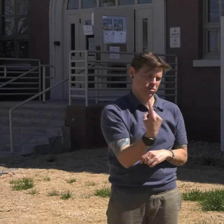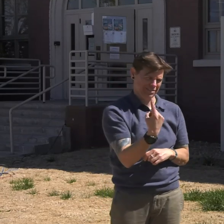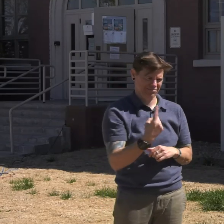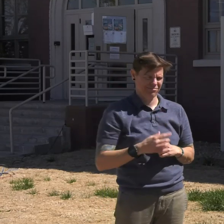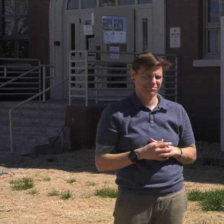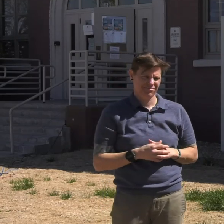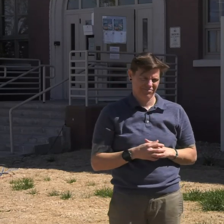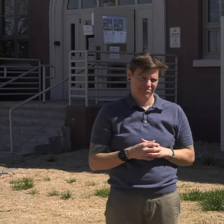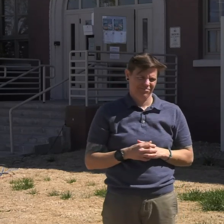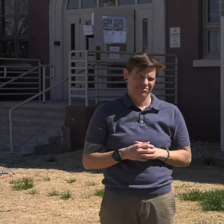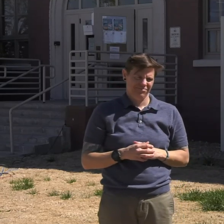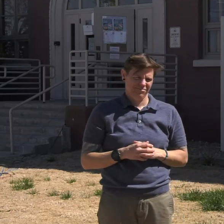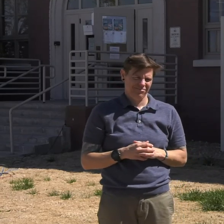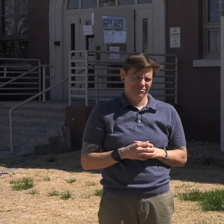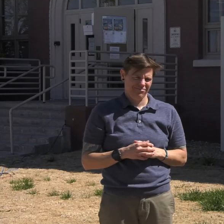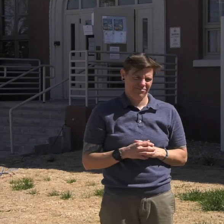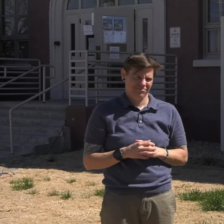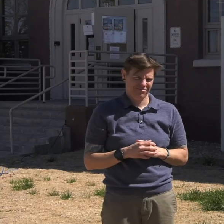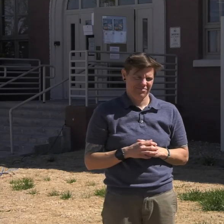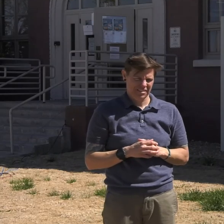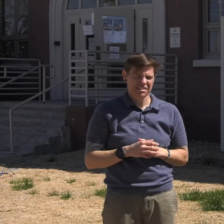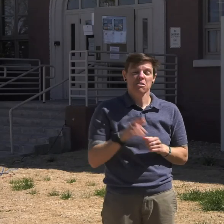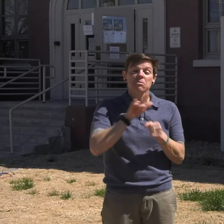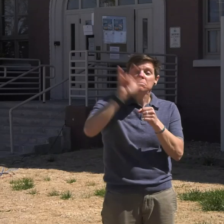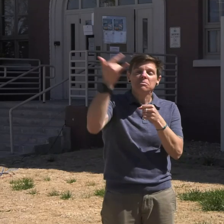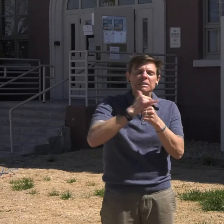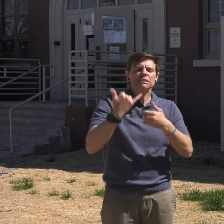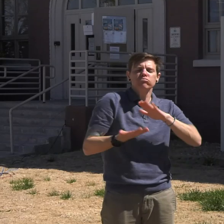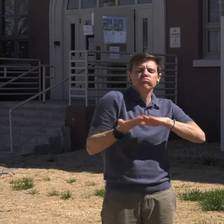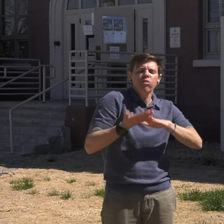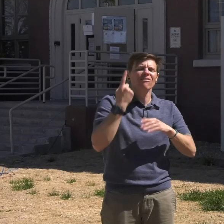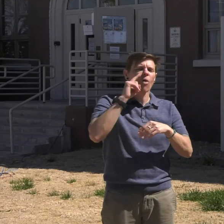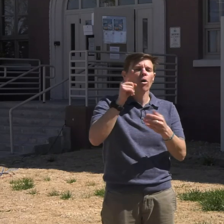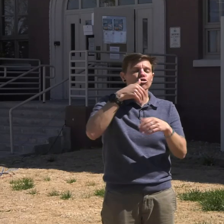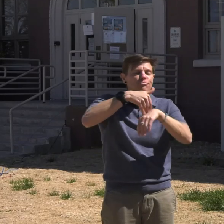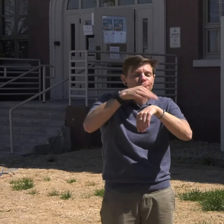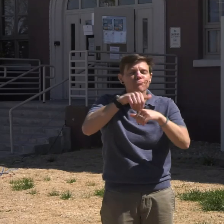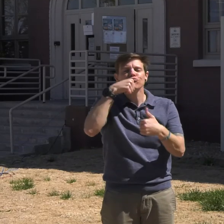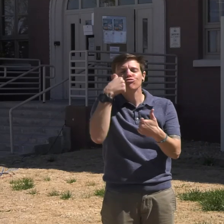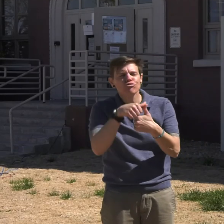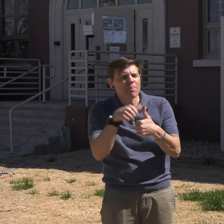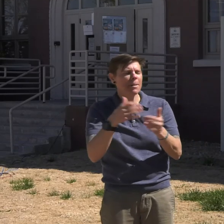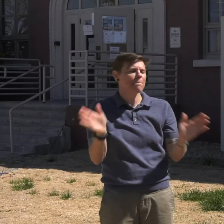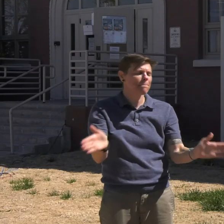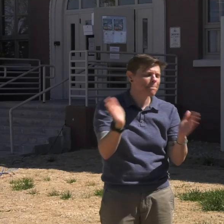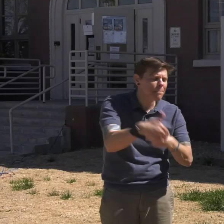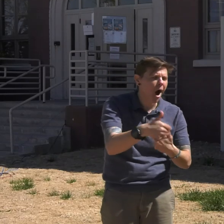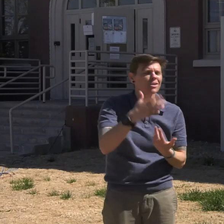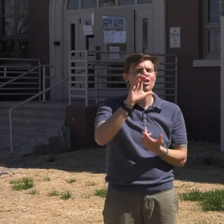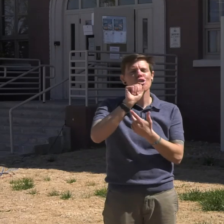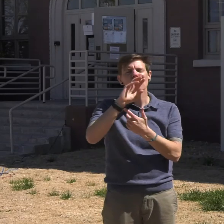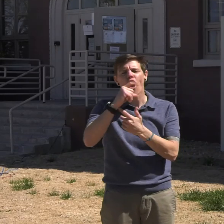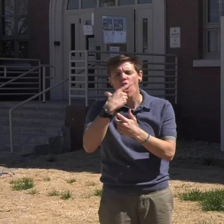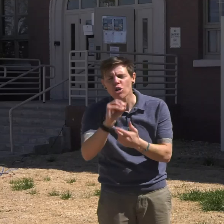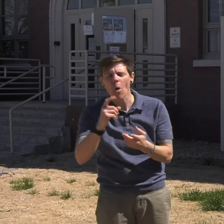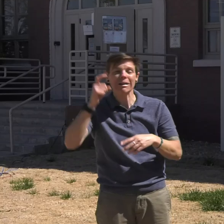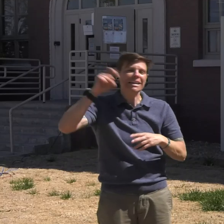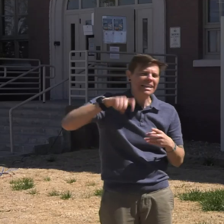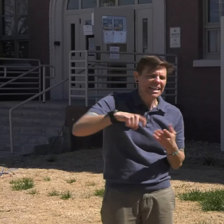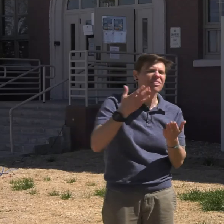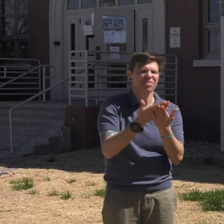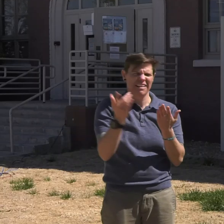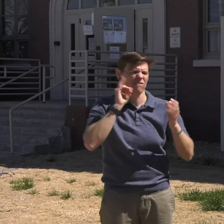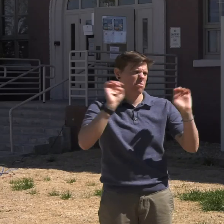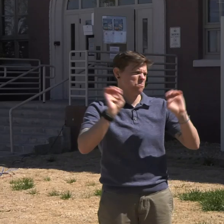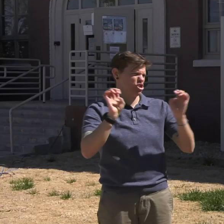to cargo, the airport is actually open as an emergency infrastructure transport facility.